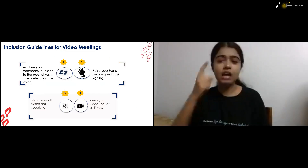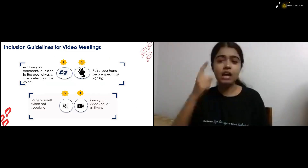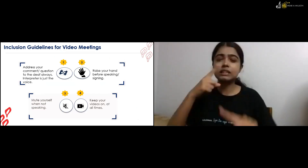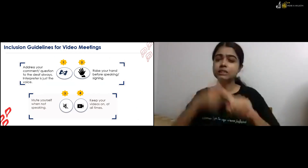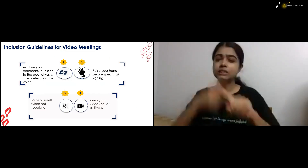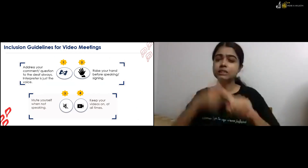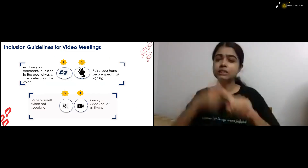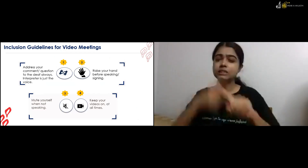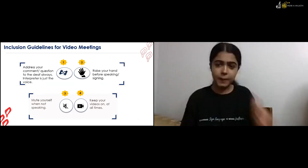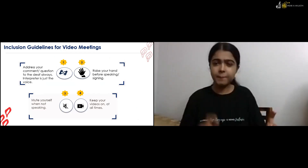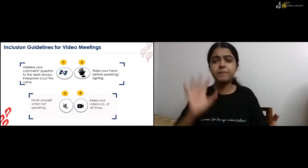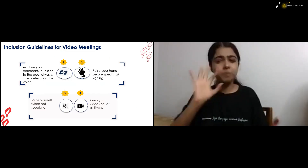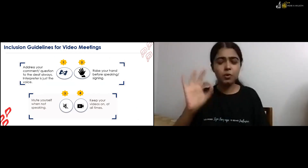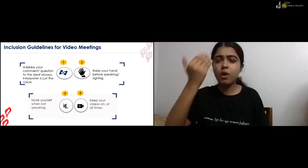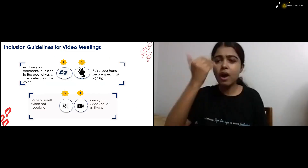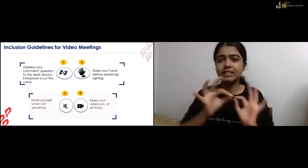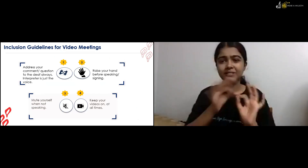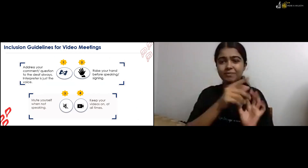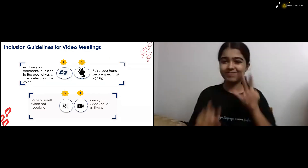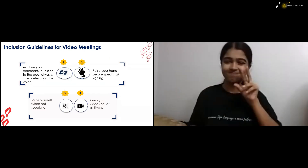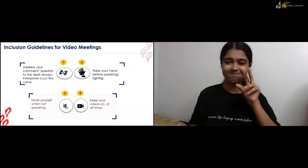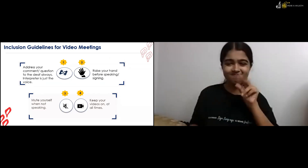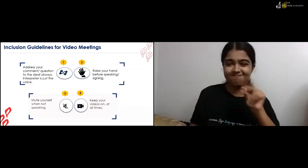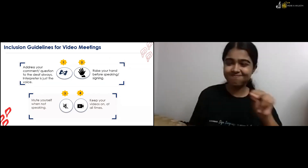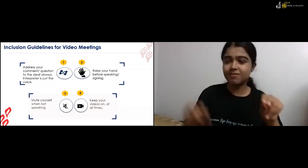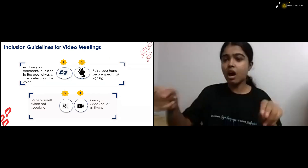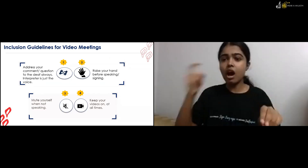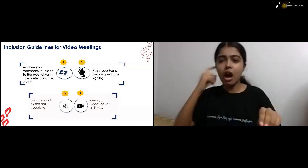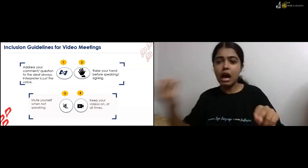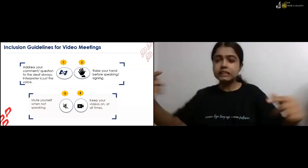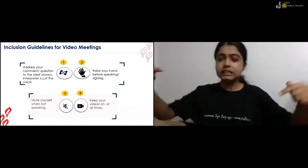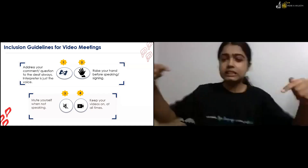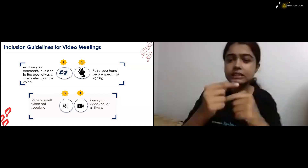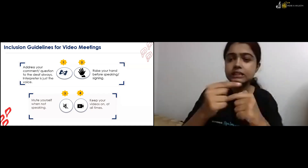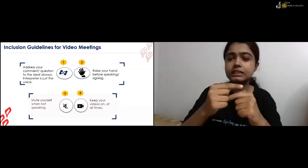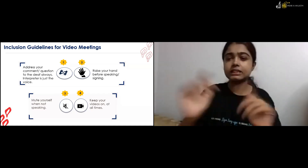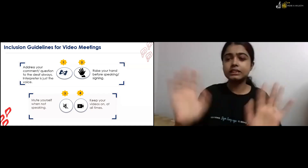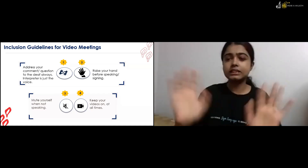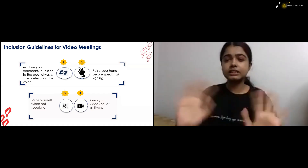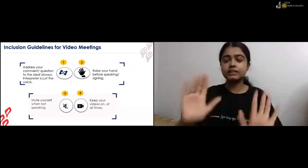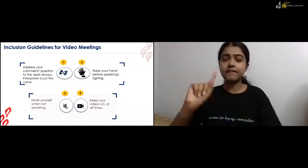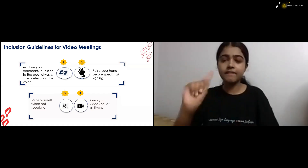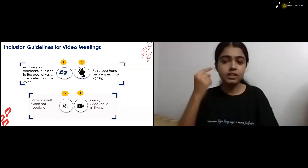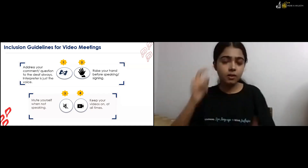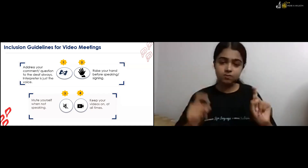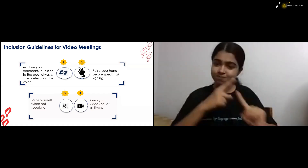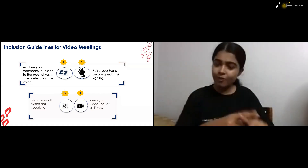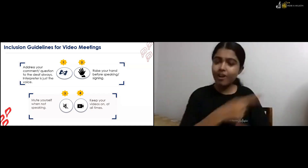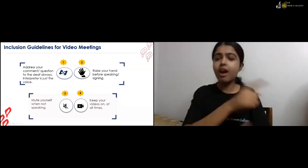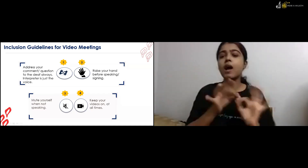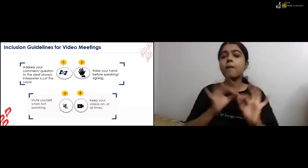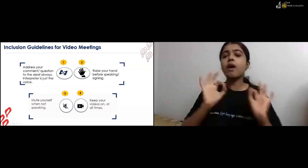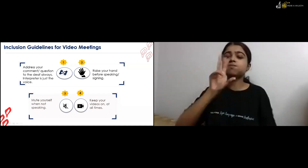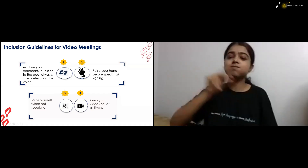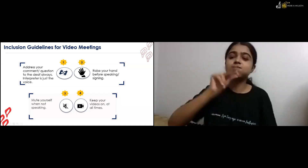And third guideline, please mute your mic all the time so that interpreter can interpret from